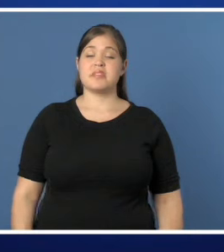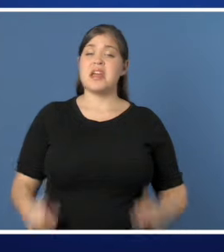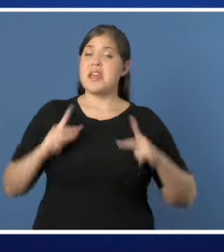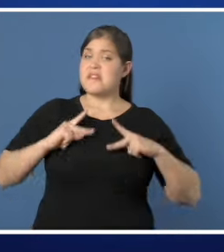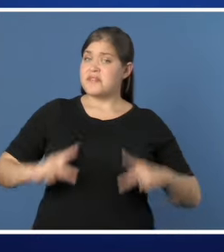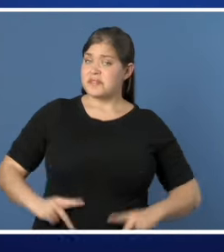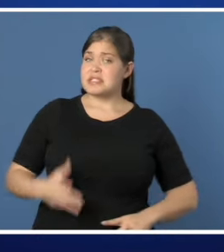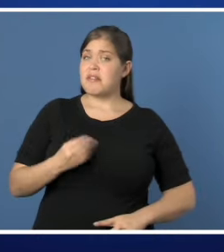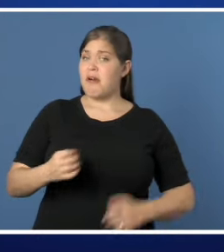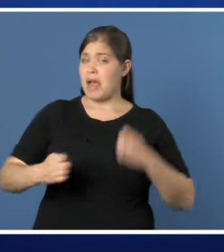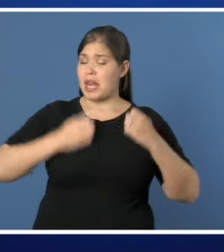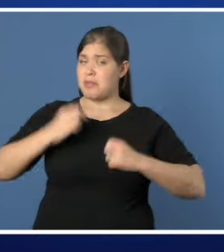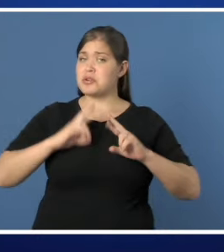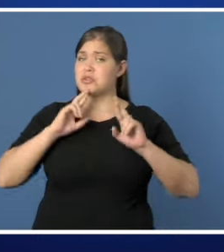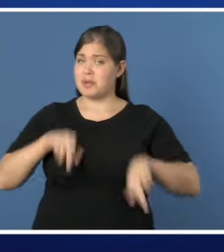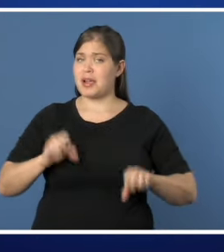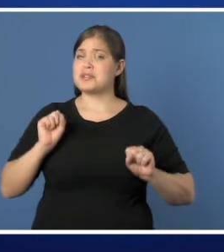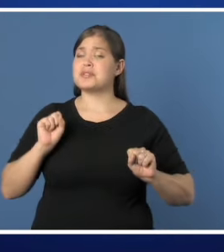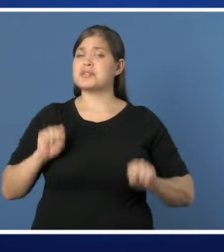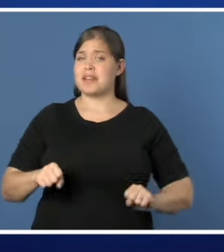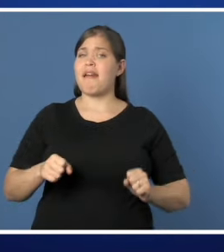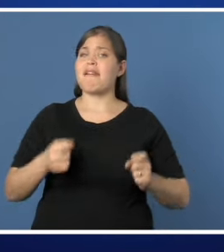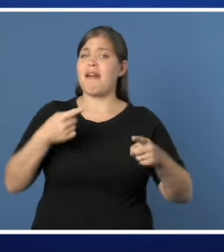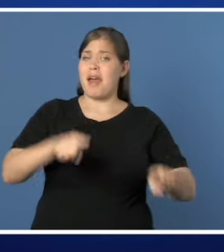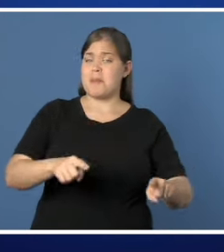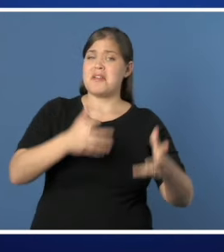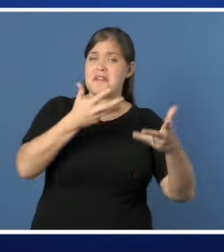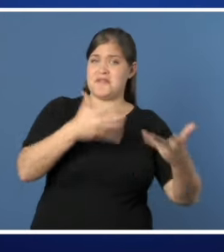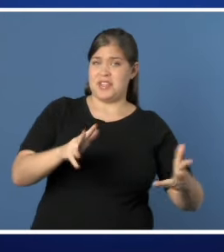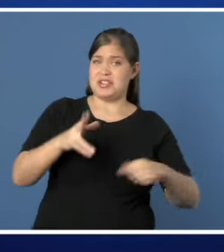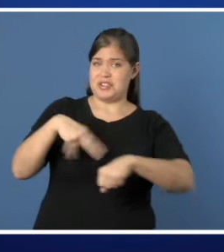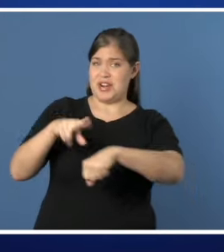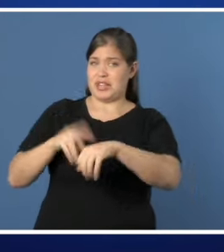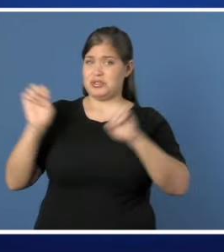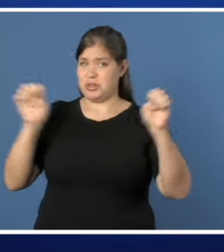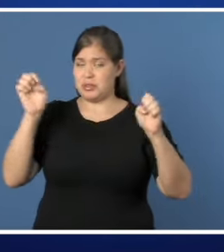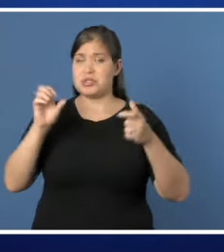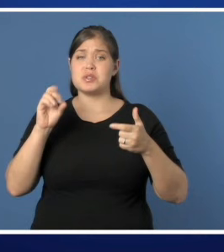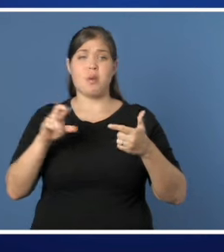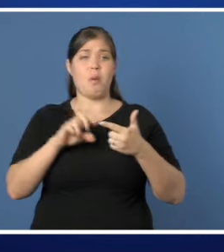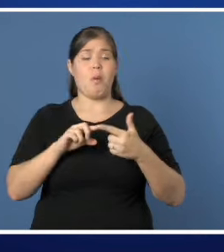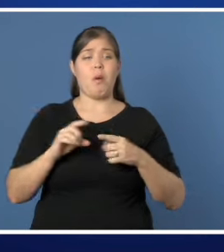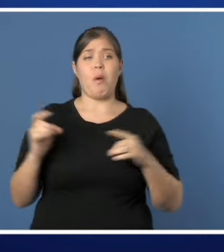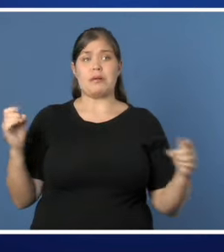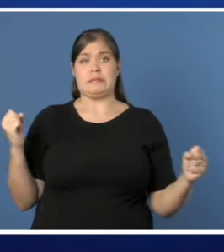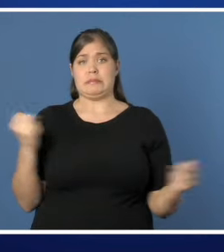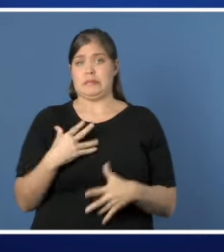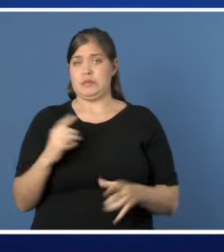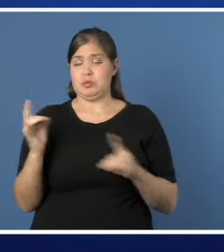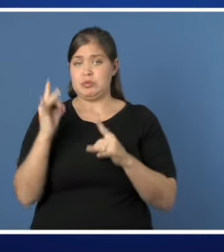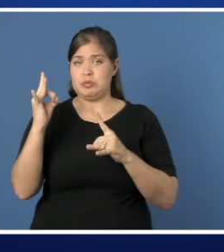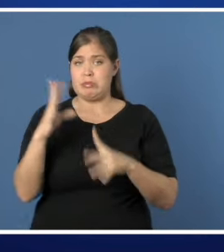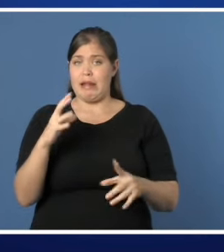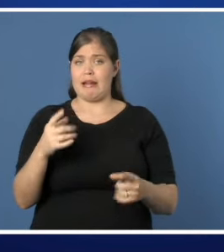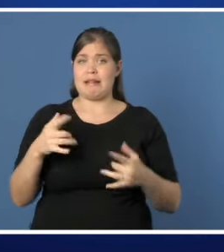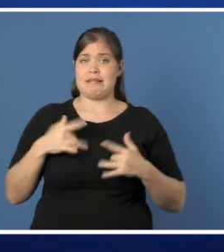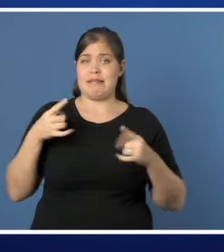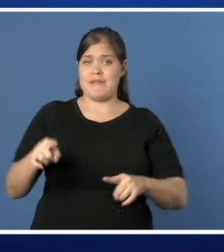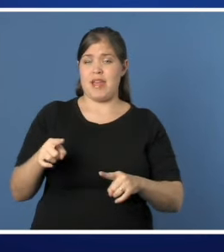Physical and emotional reactions often occur as a result of a natural emergency or traumatic event such as a terrorist attack.